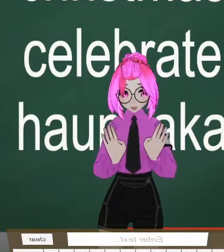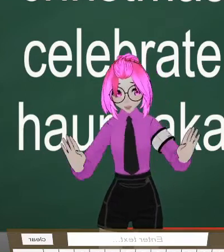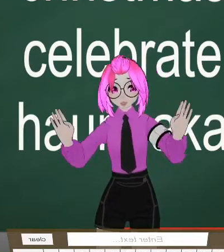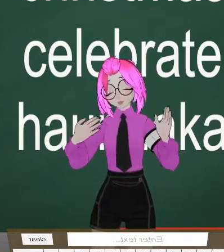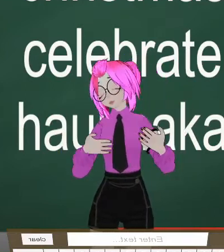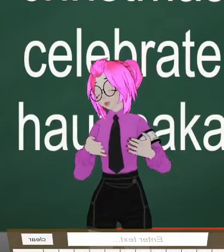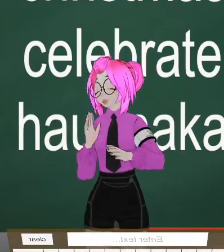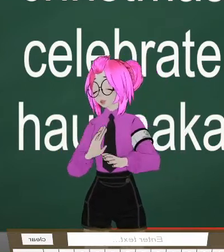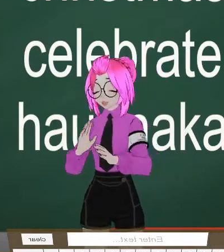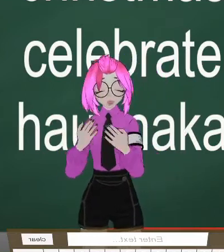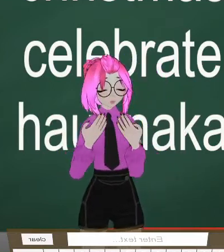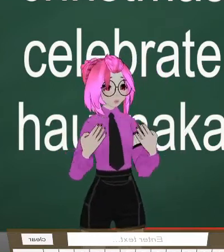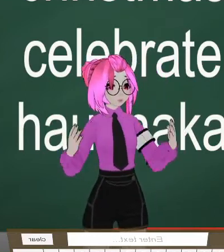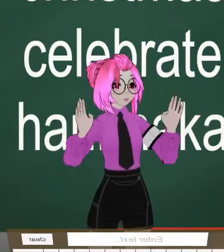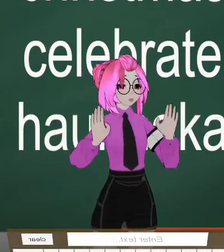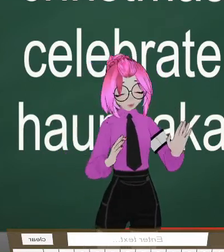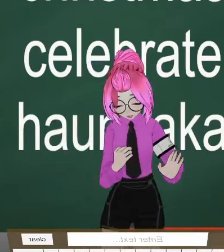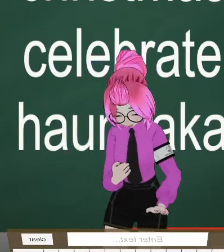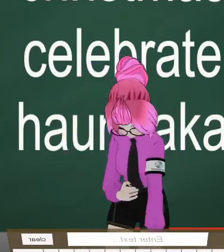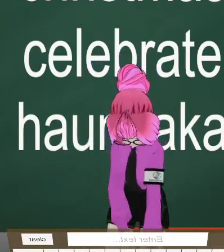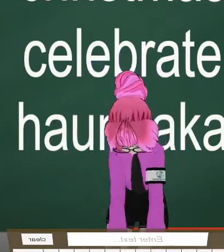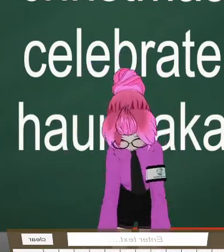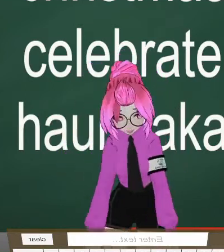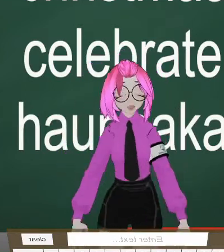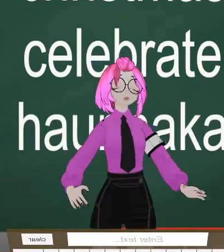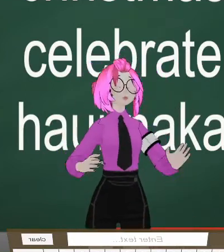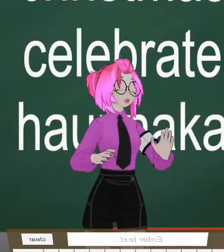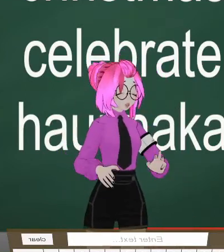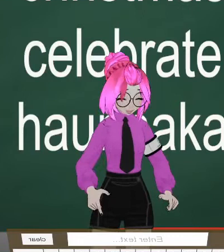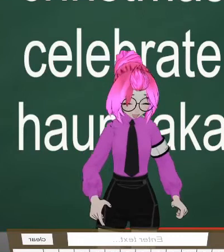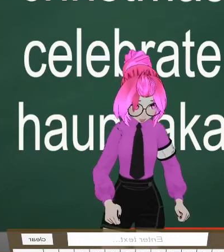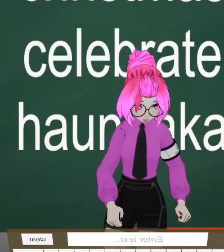this way but it's okay if you do it that and i'm sorry for misspelling i know um